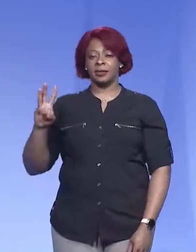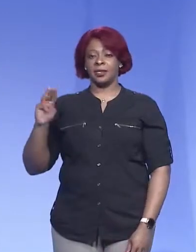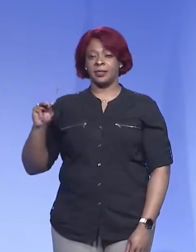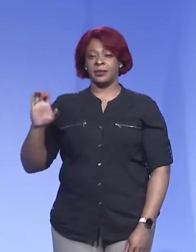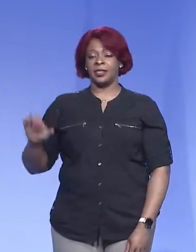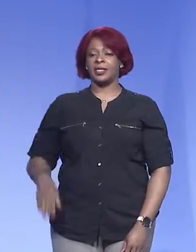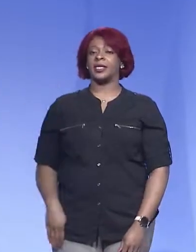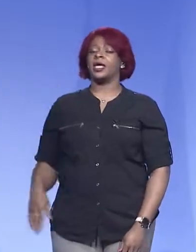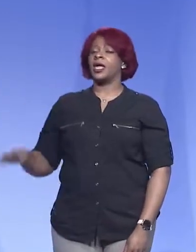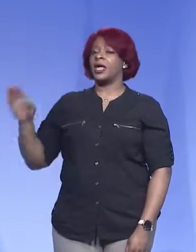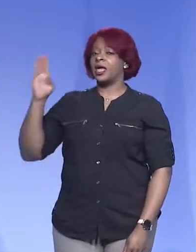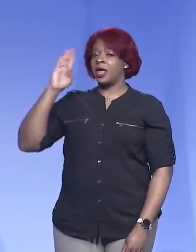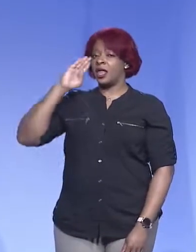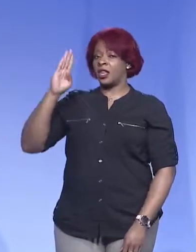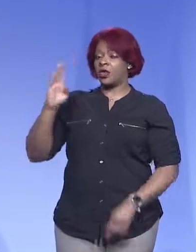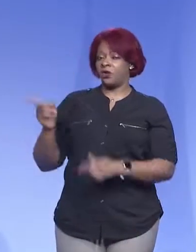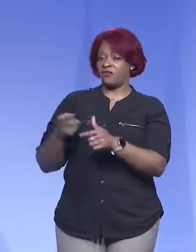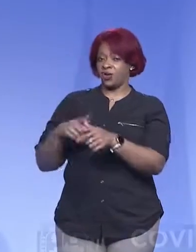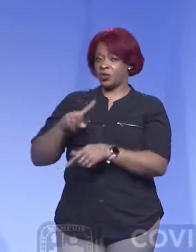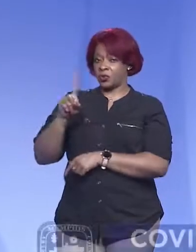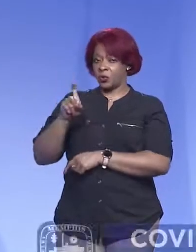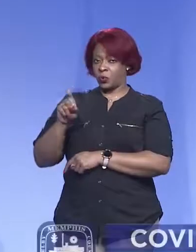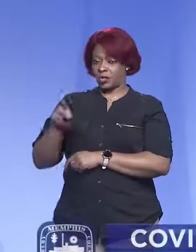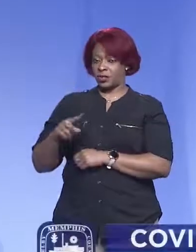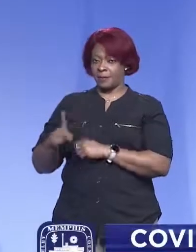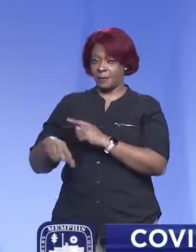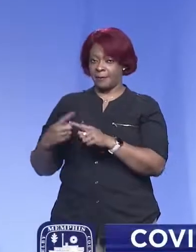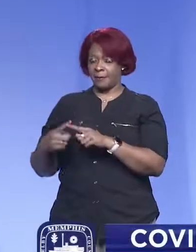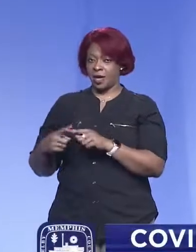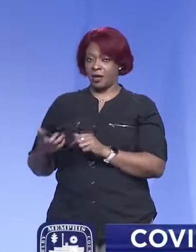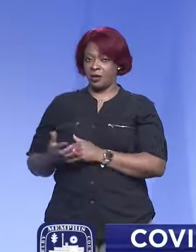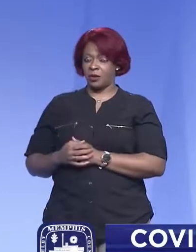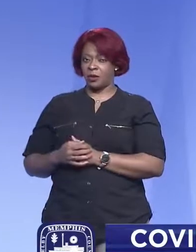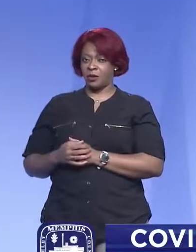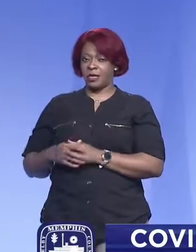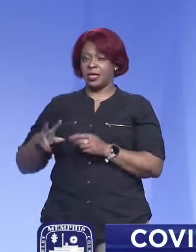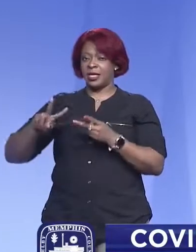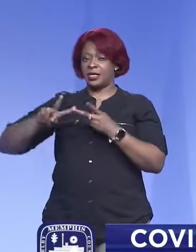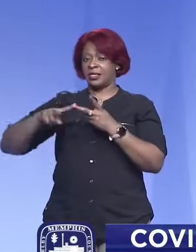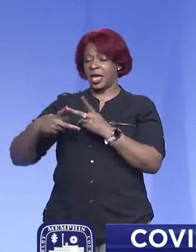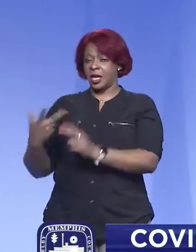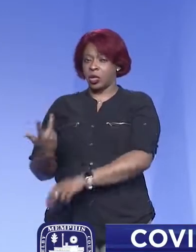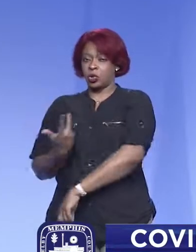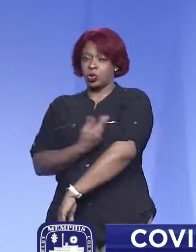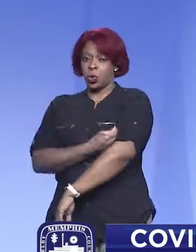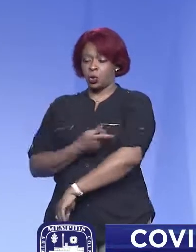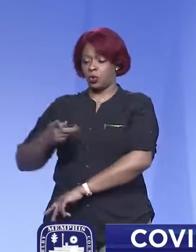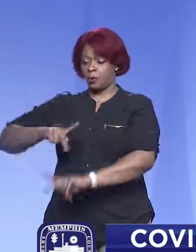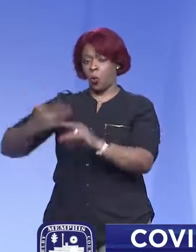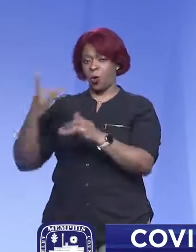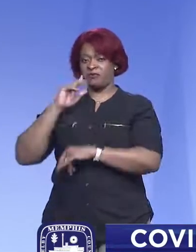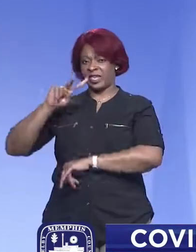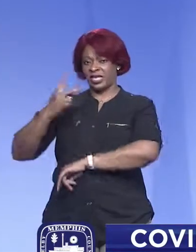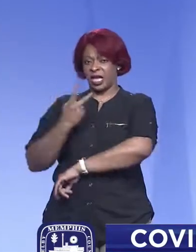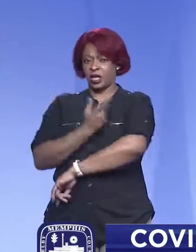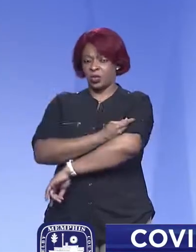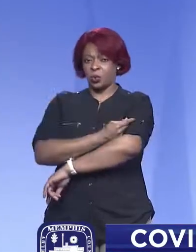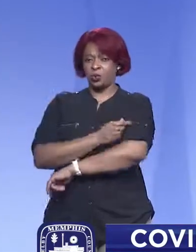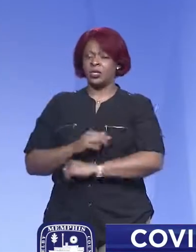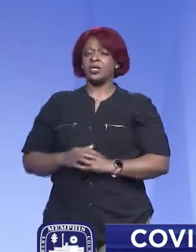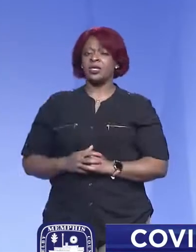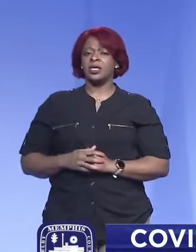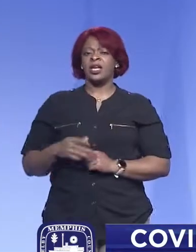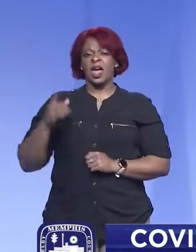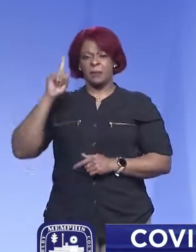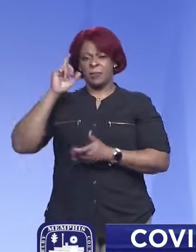Hey there. My first question is about second doses, those waiting for them. I